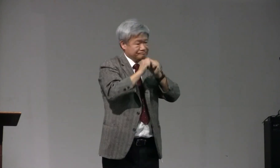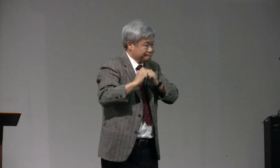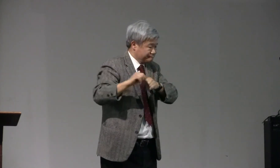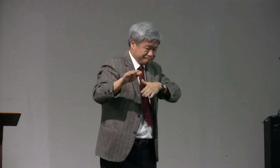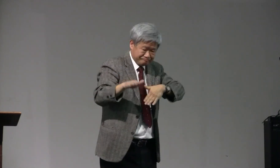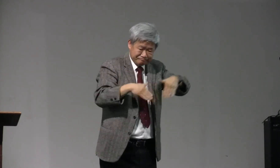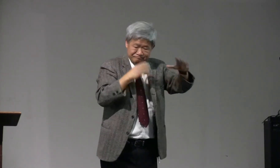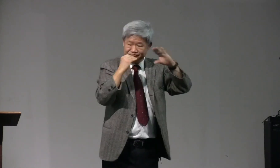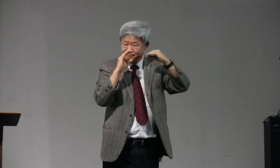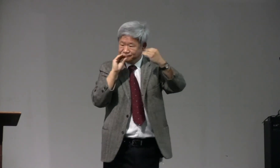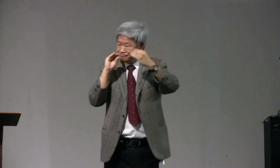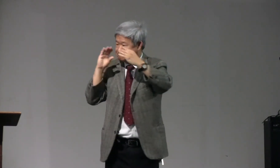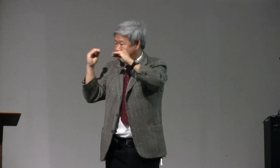together.